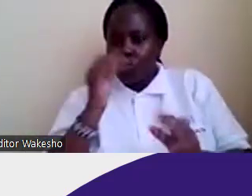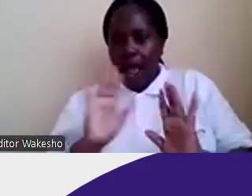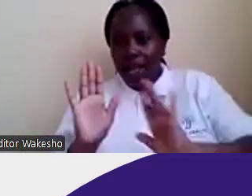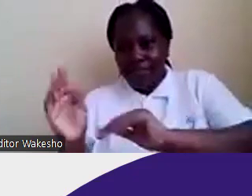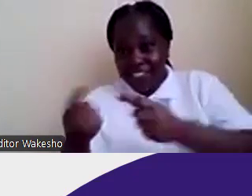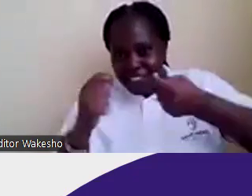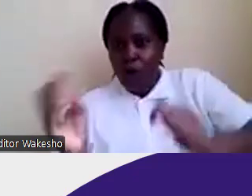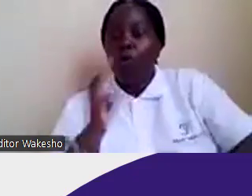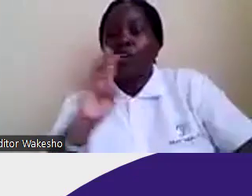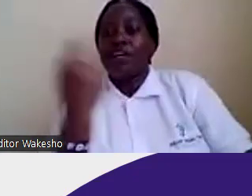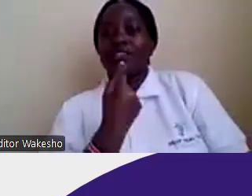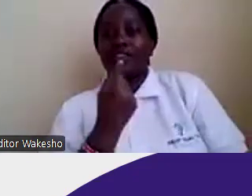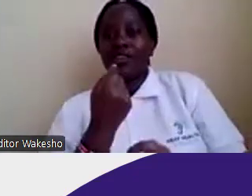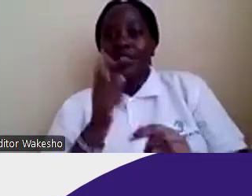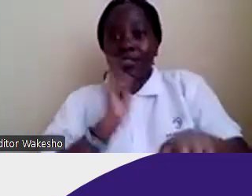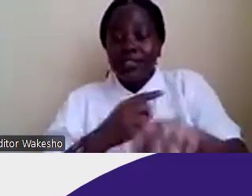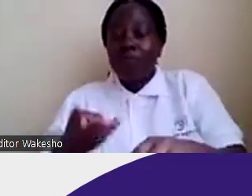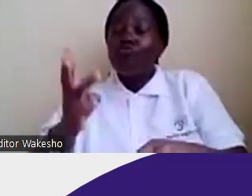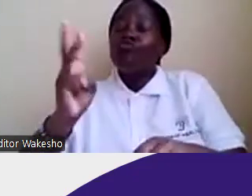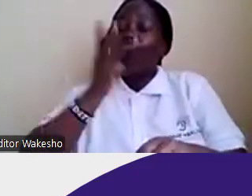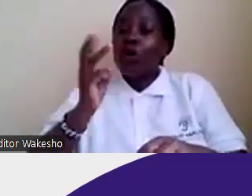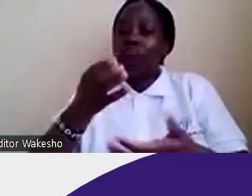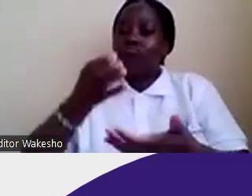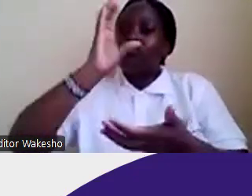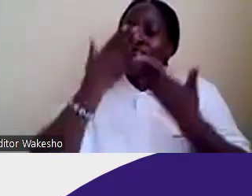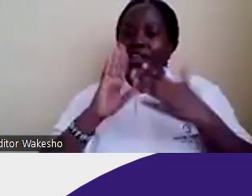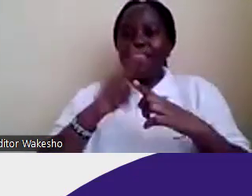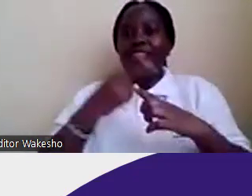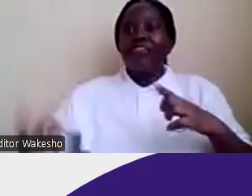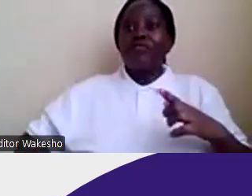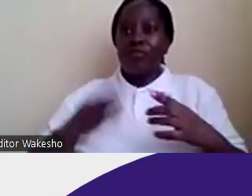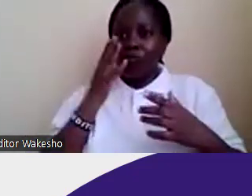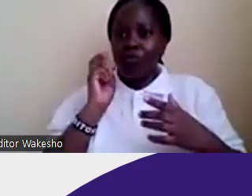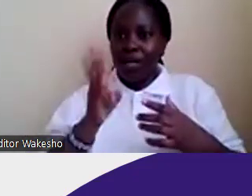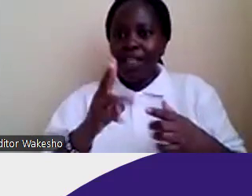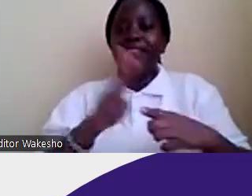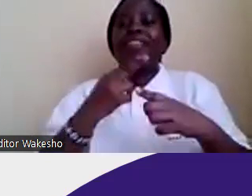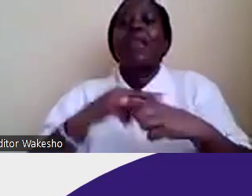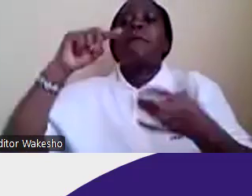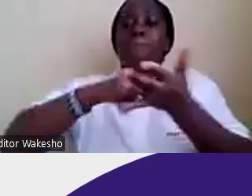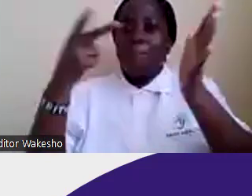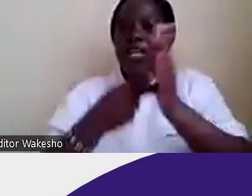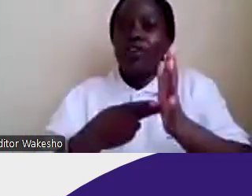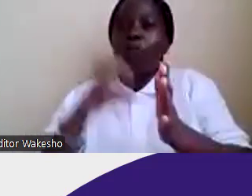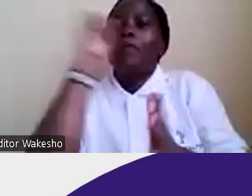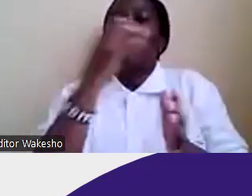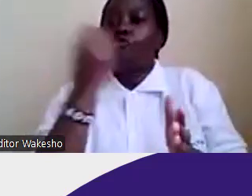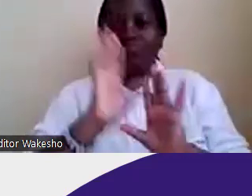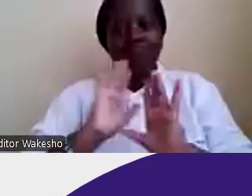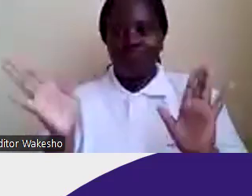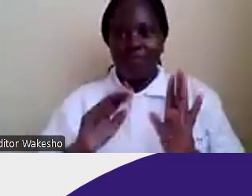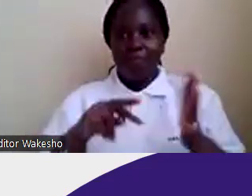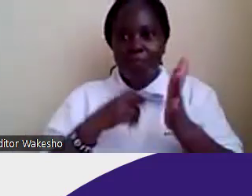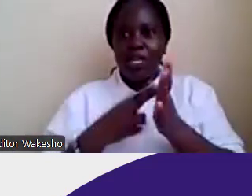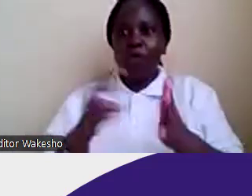hungry. And also maybe trying to add some flavors to your water that might help. Some people add lemon, but